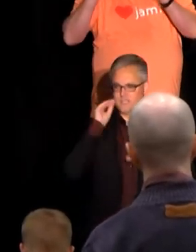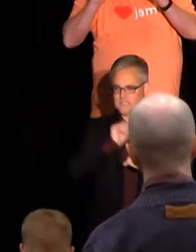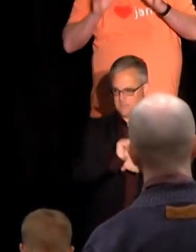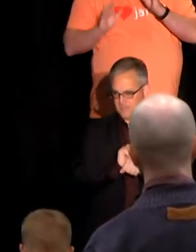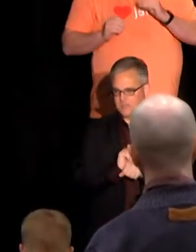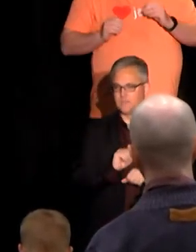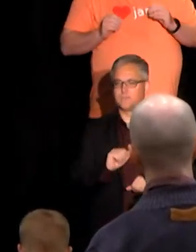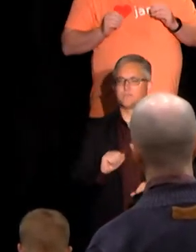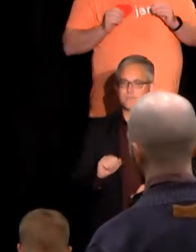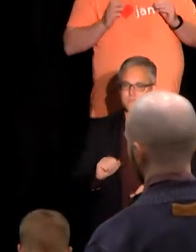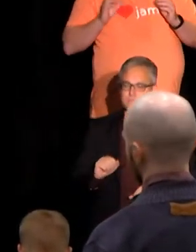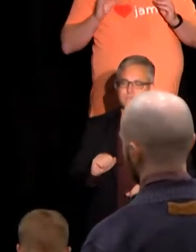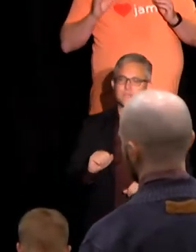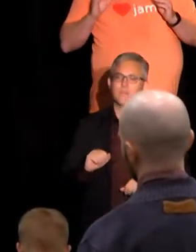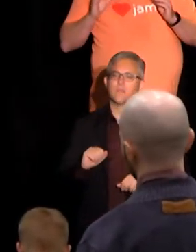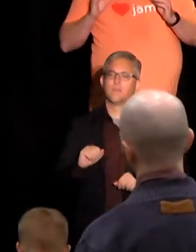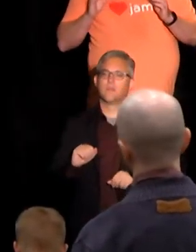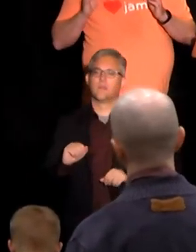is waiting.